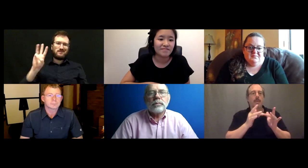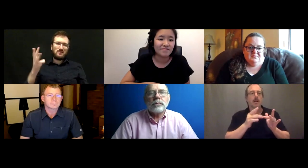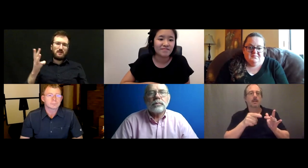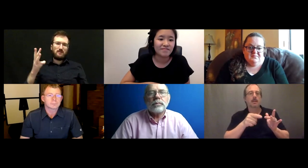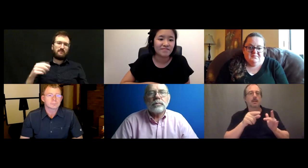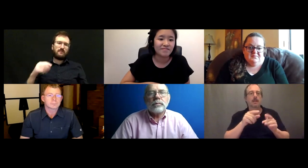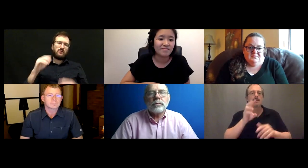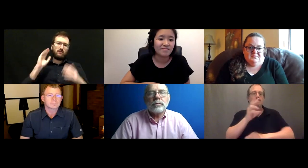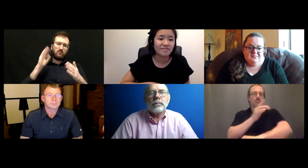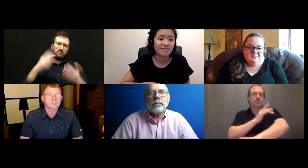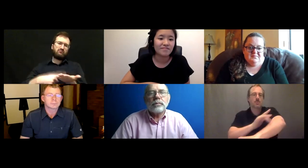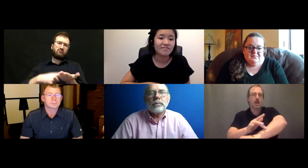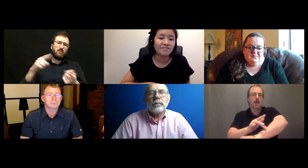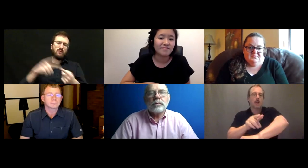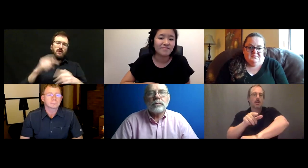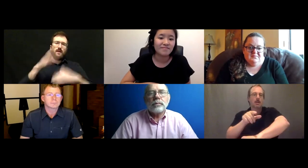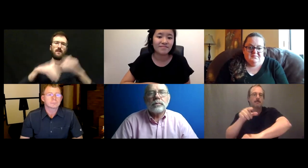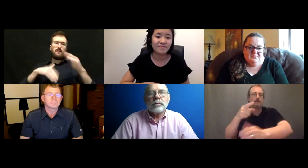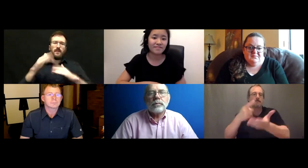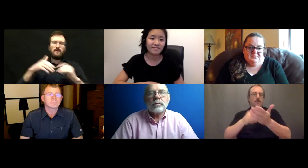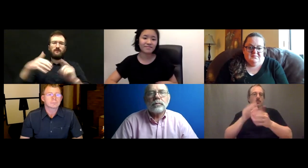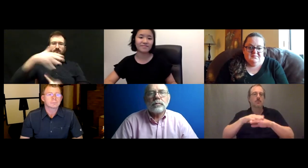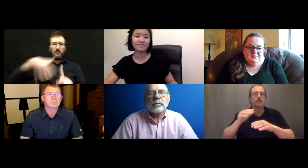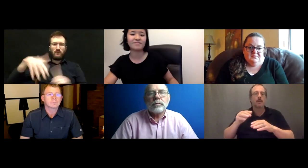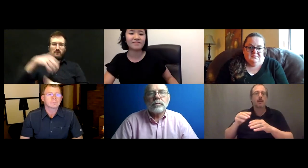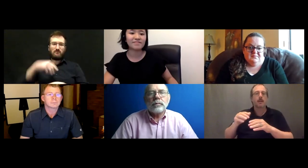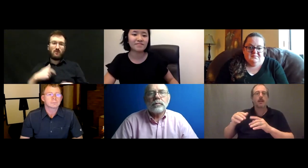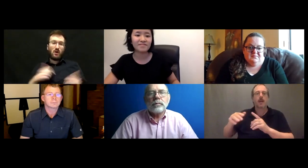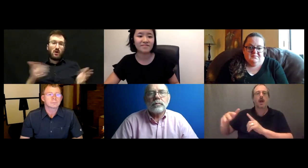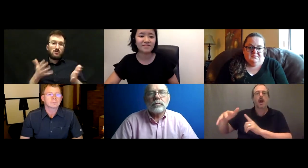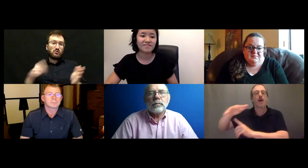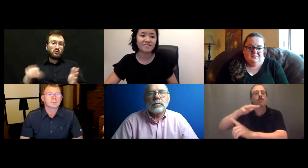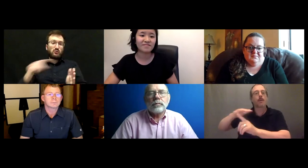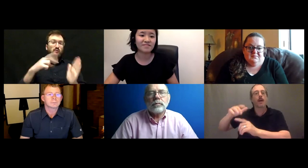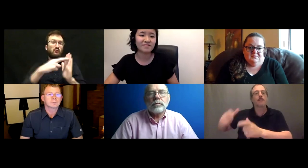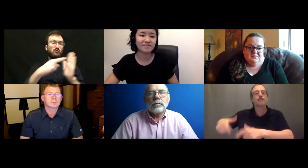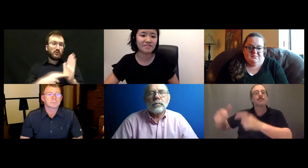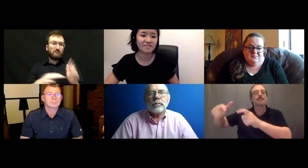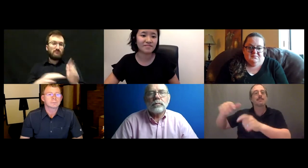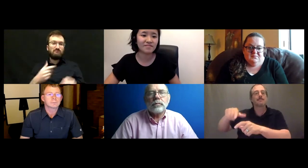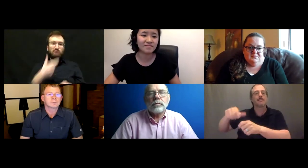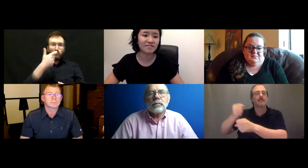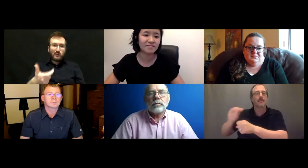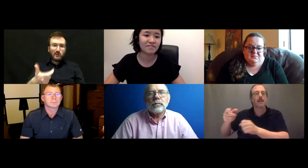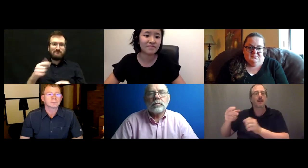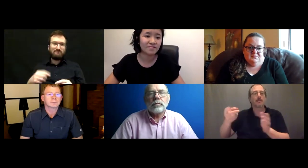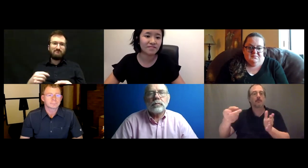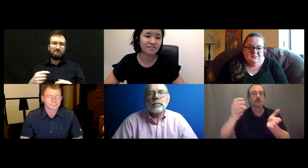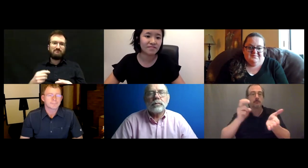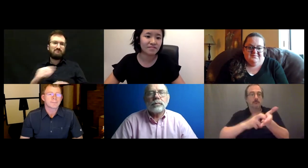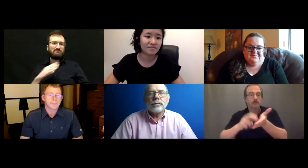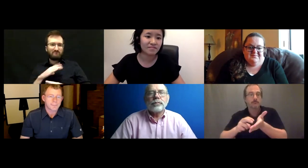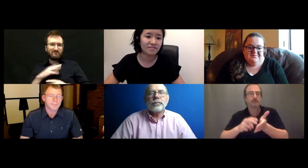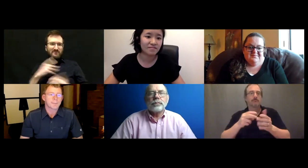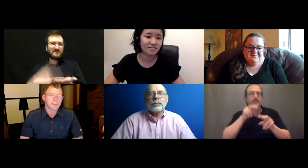up. And our next webinar will take place Tuesday, July the 6th, where we will be speaking to the built environment. Please